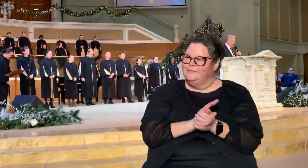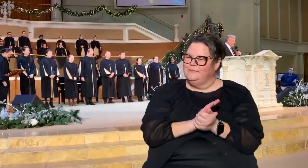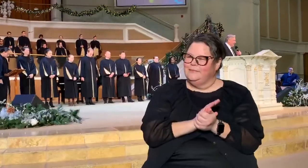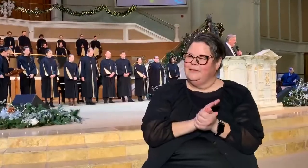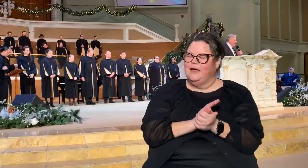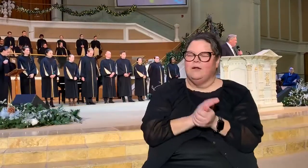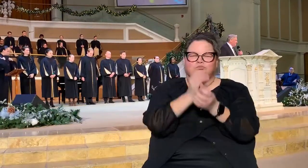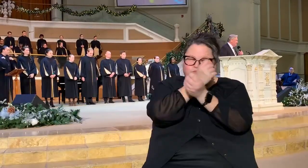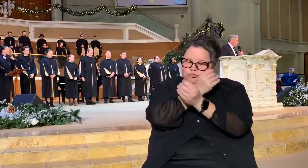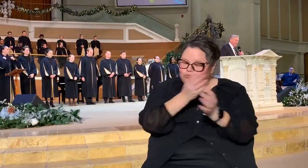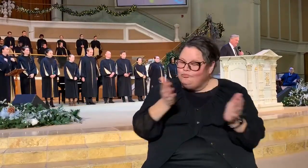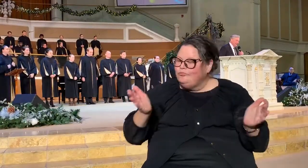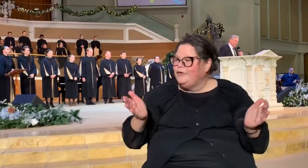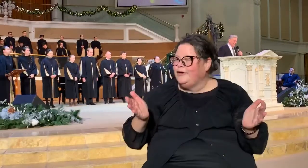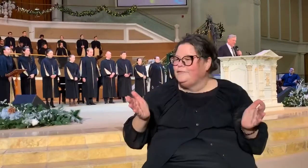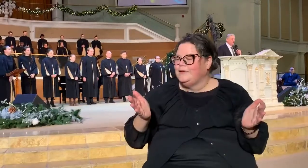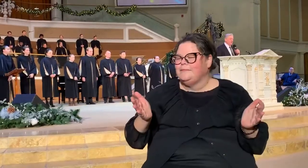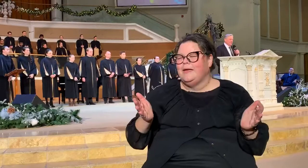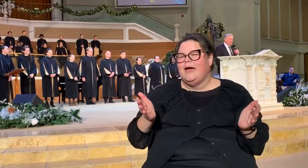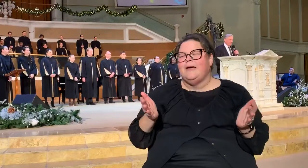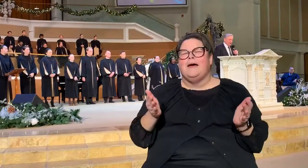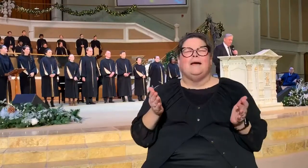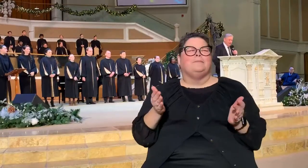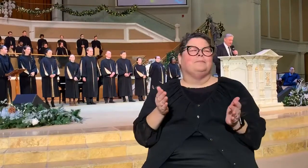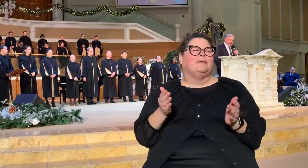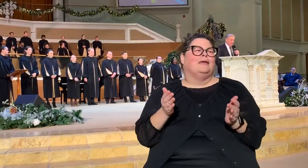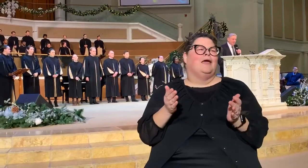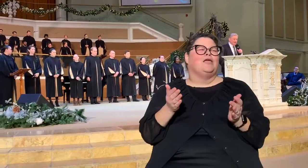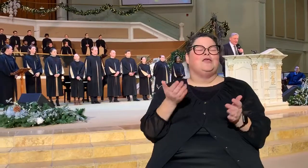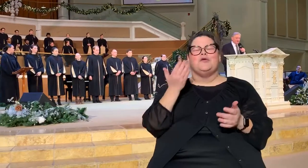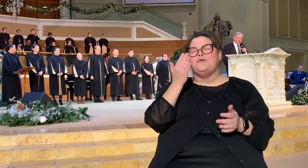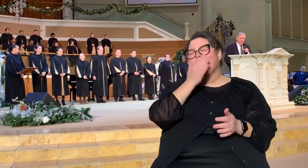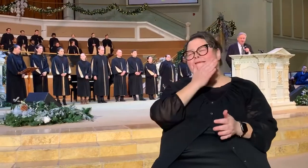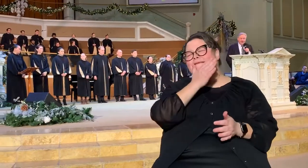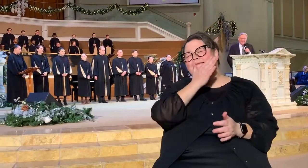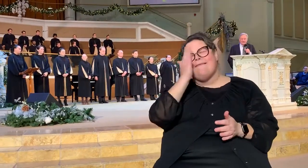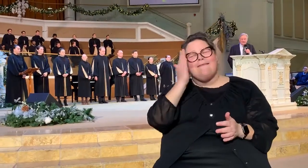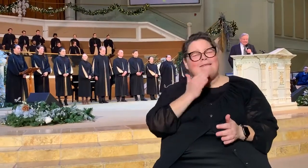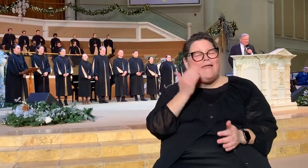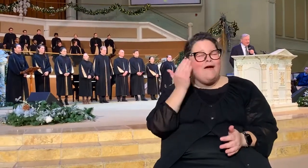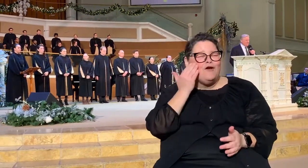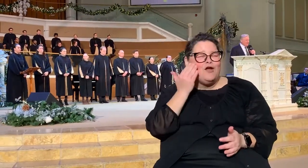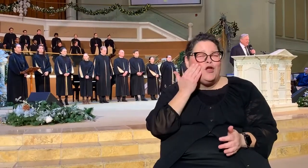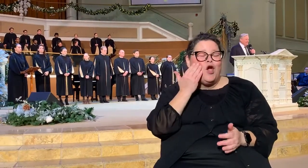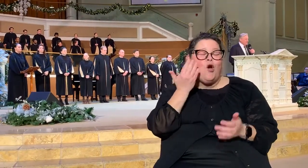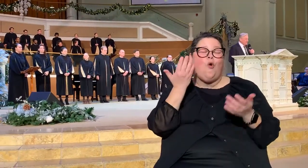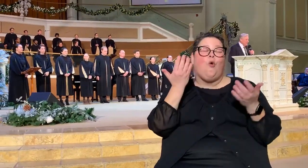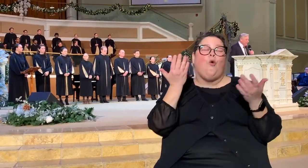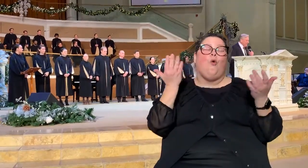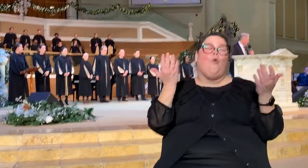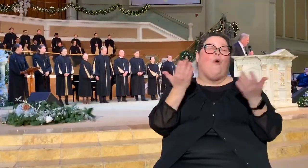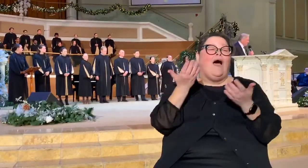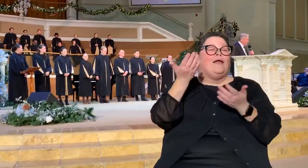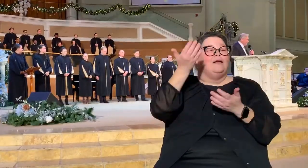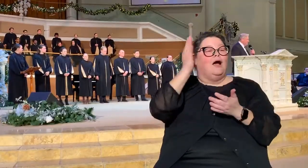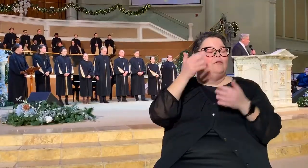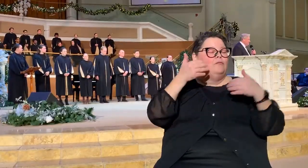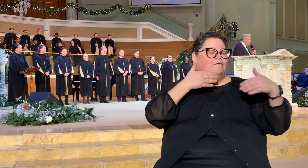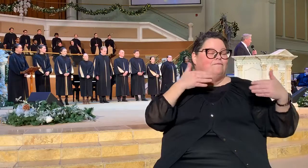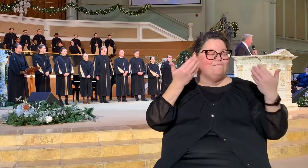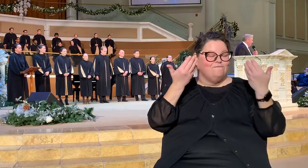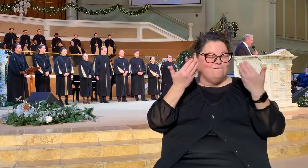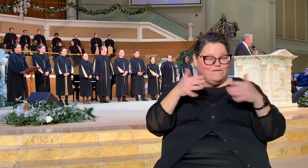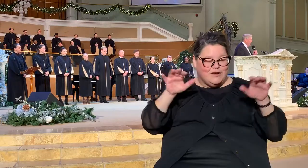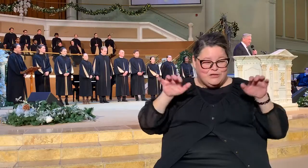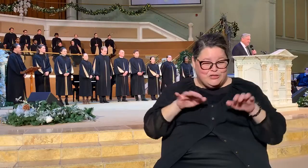I'll just tell you what, I have been in services like this. I'm feeling what God may do before we get through here tonight. I mean, it's just you just